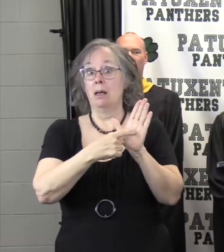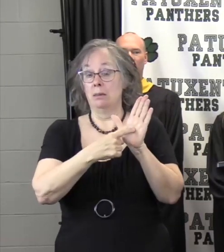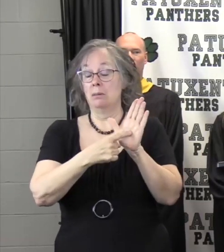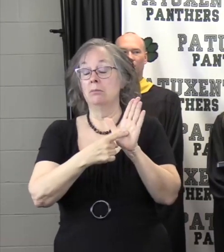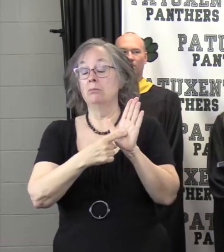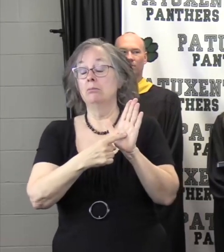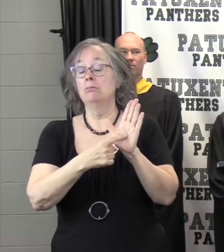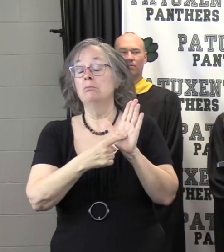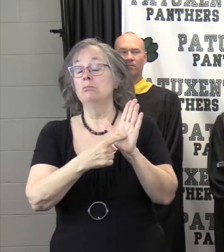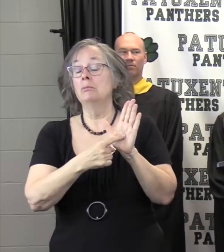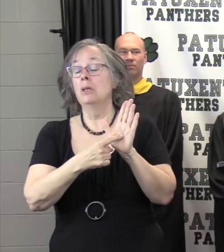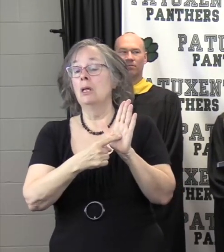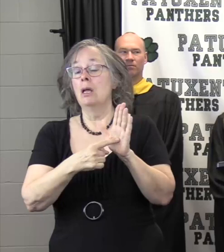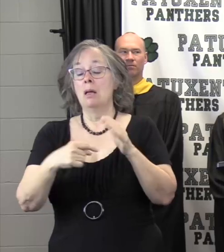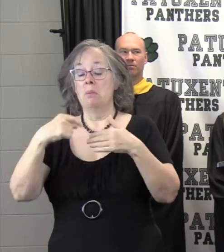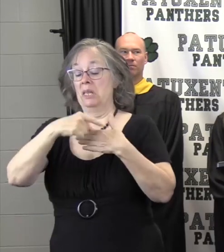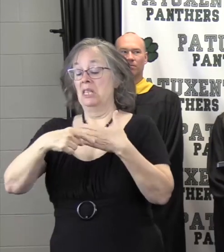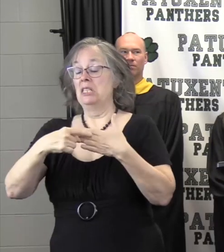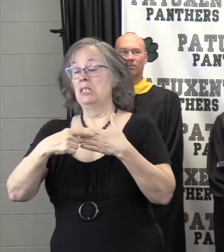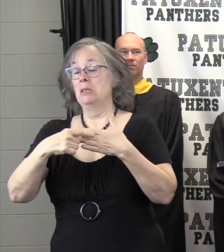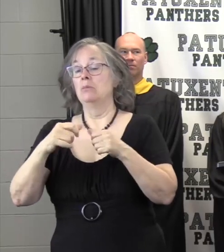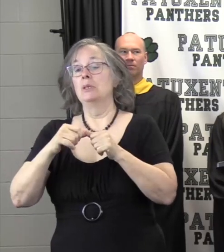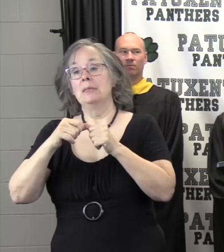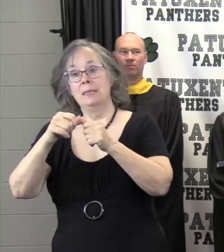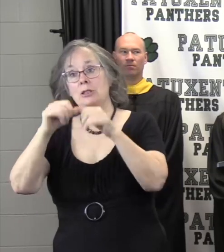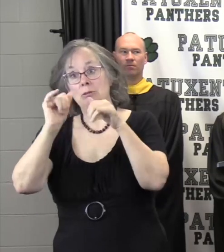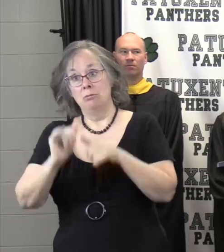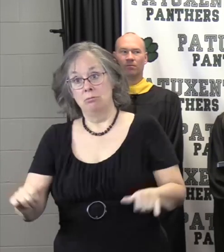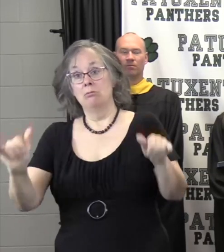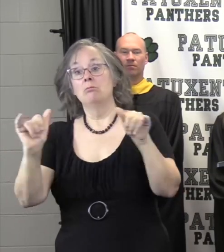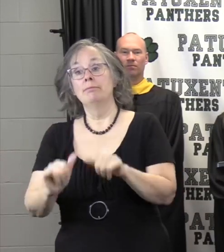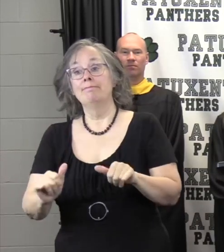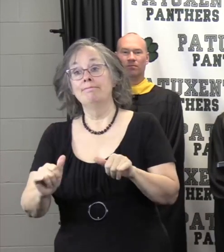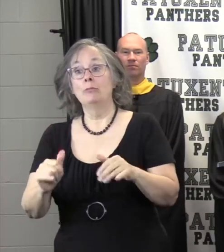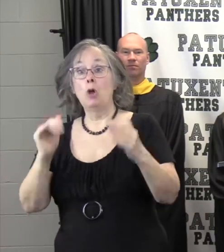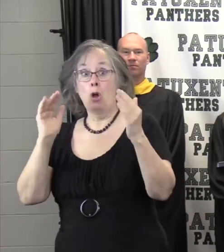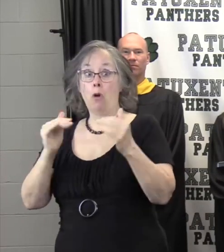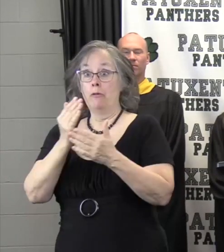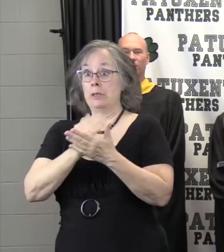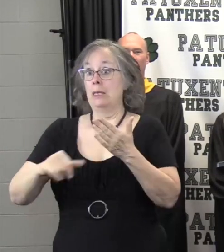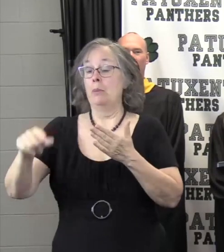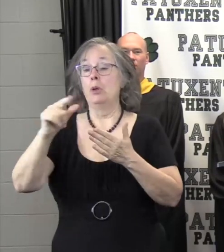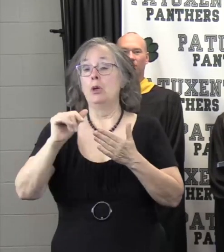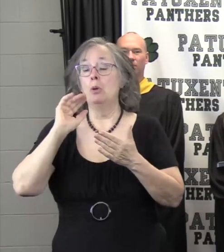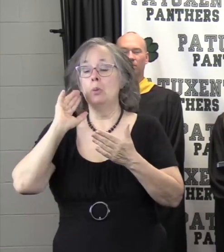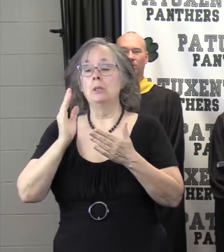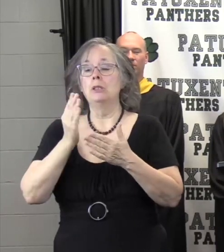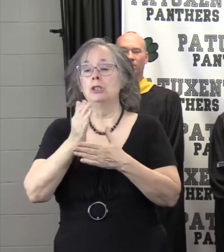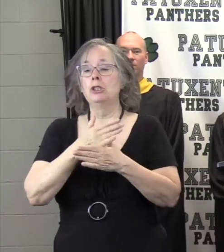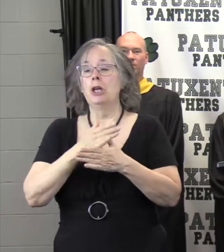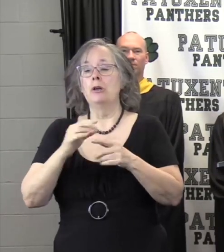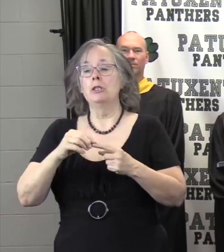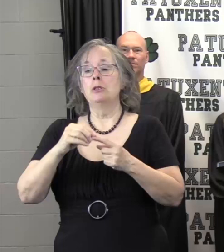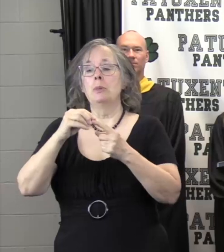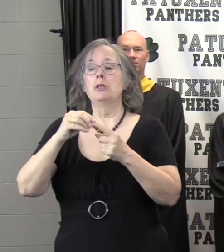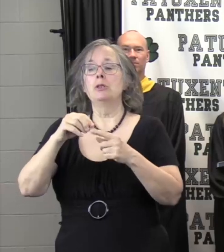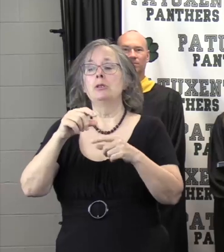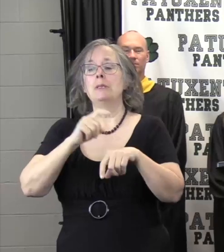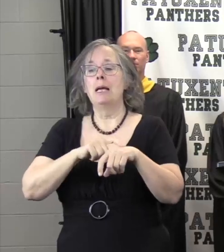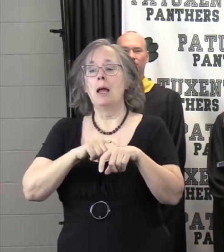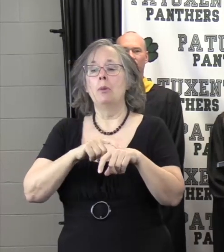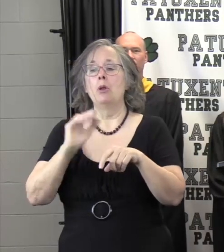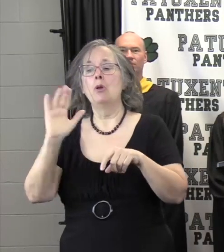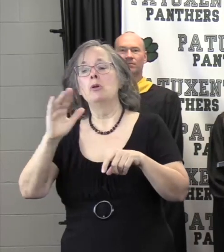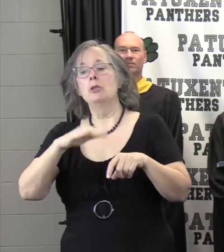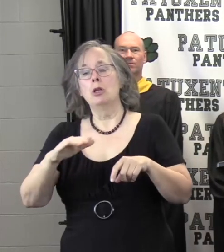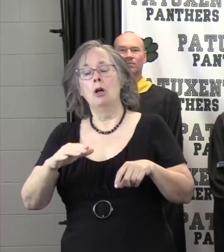class of 2020 side remaining unchanged. My hope for some is that you will share a special moment years from now with your own child or